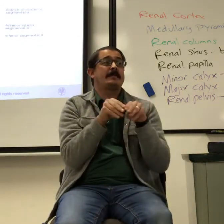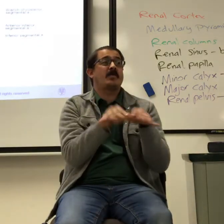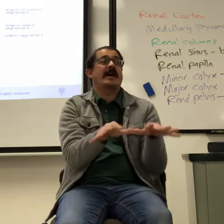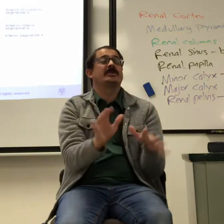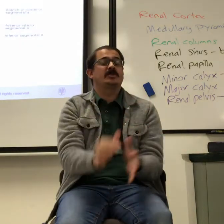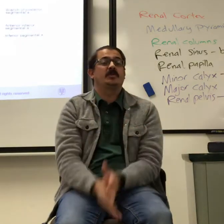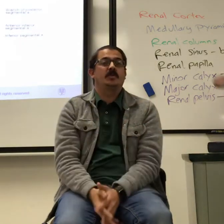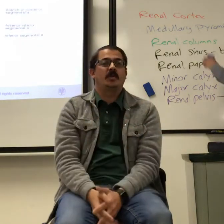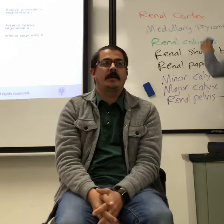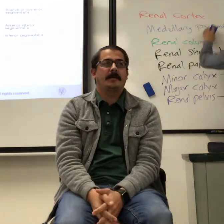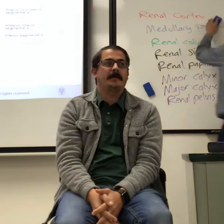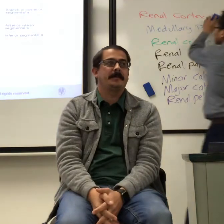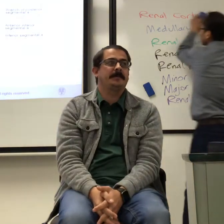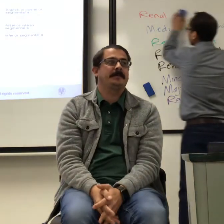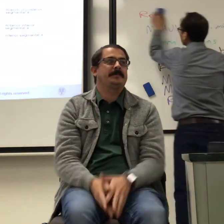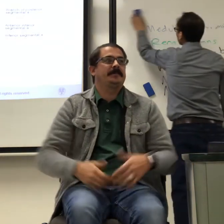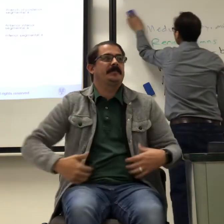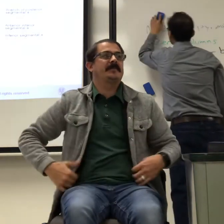inside the kidney.